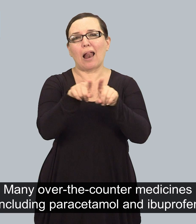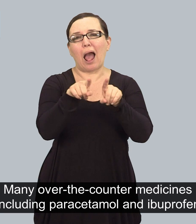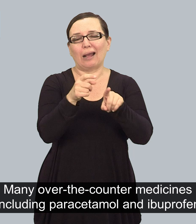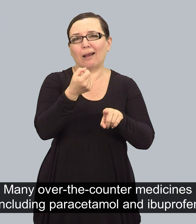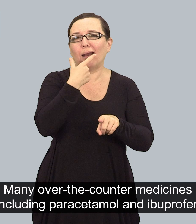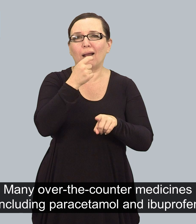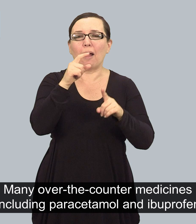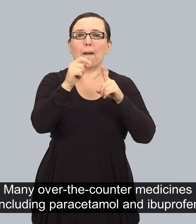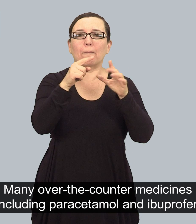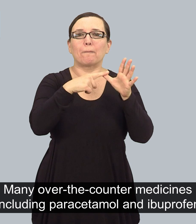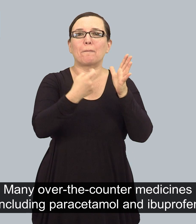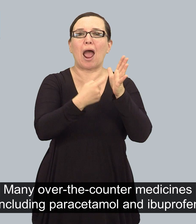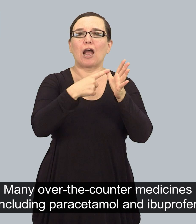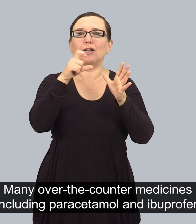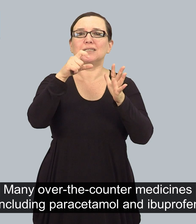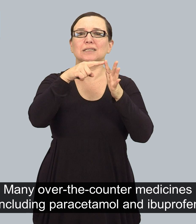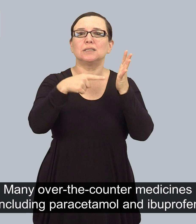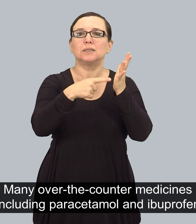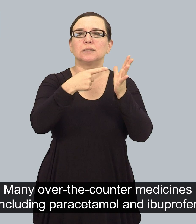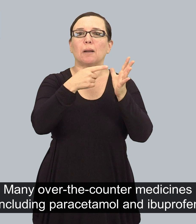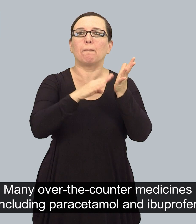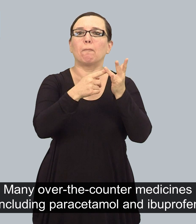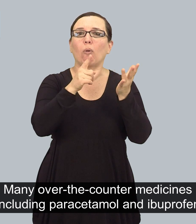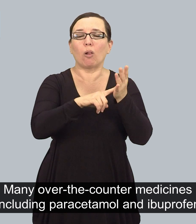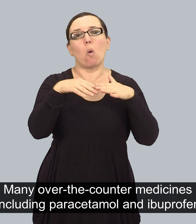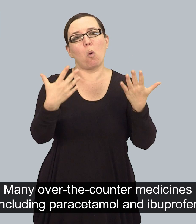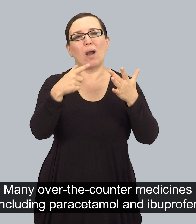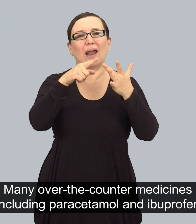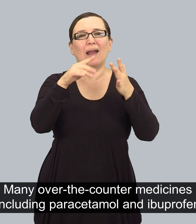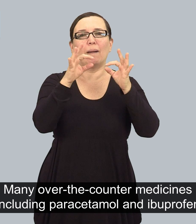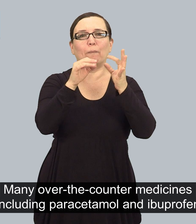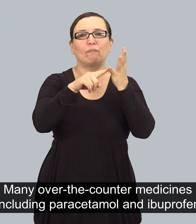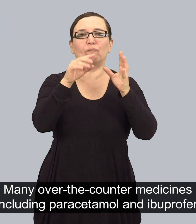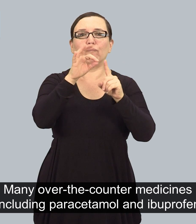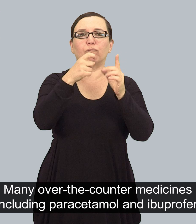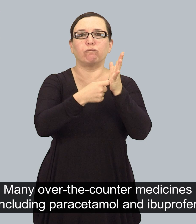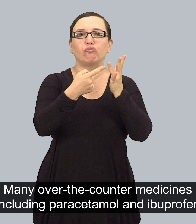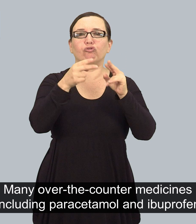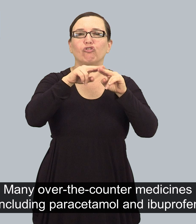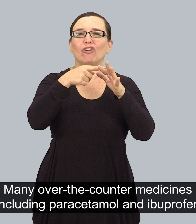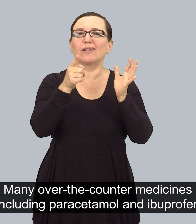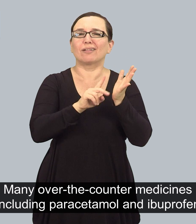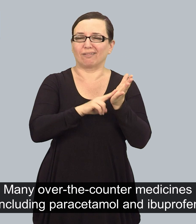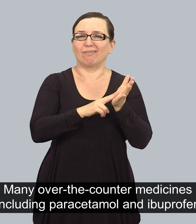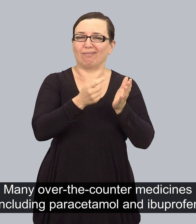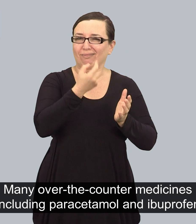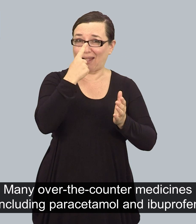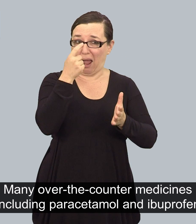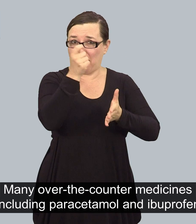Many over-the-counter medicines, including paracetamol and ibuprofen, are available to relieve symptoms of common